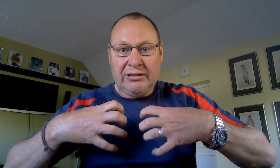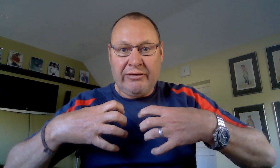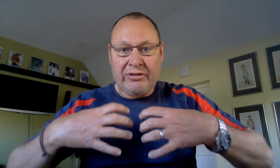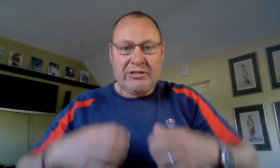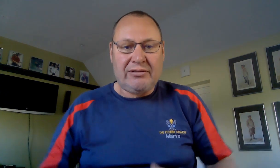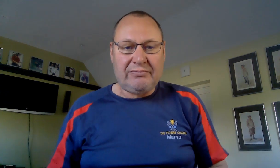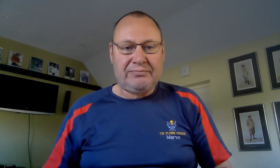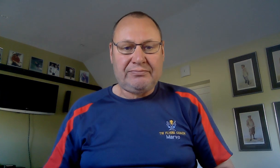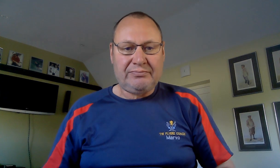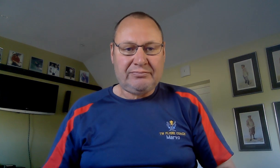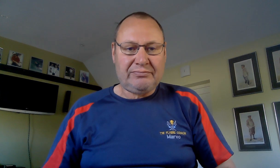Nervous.